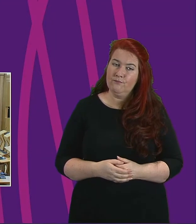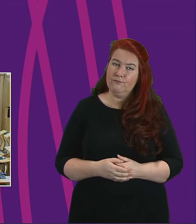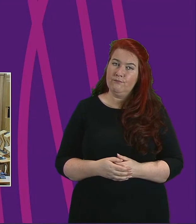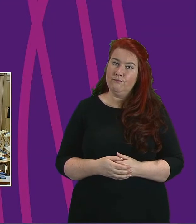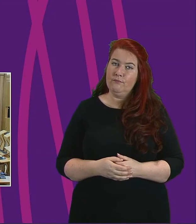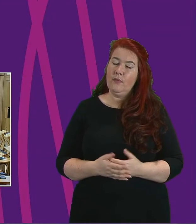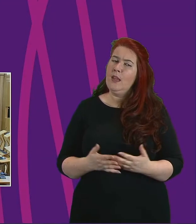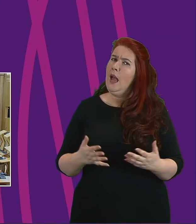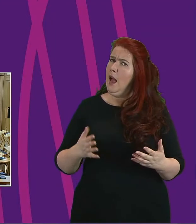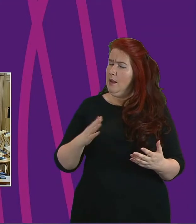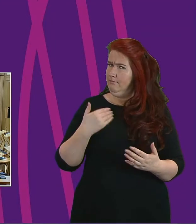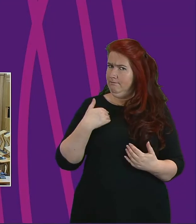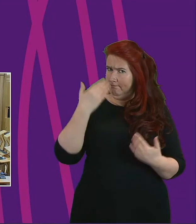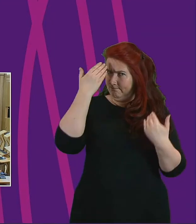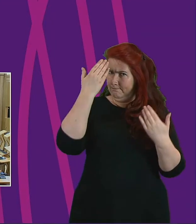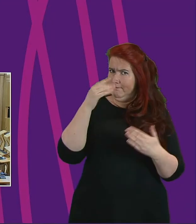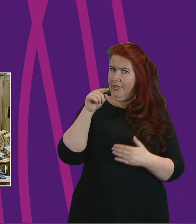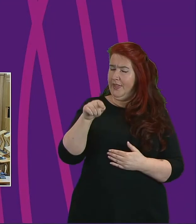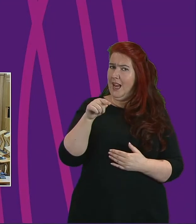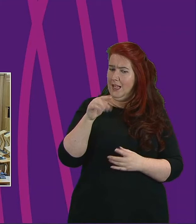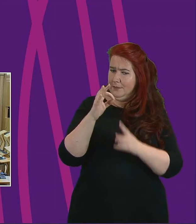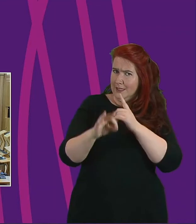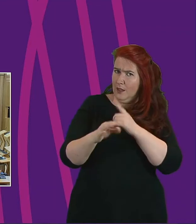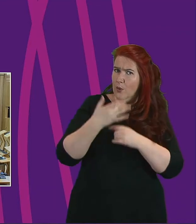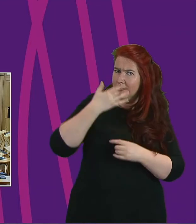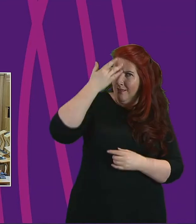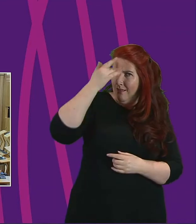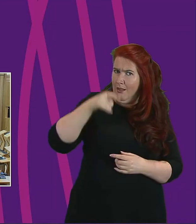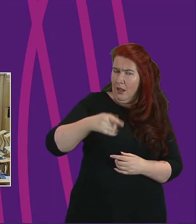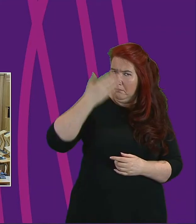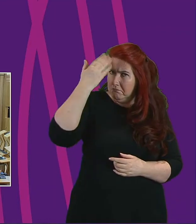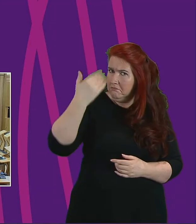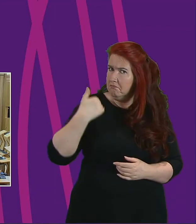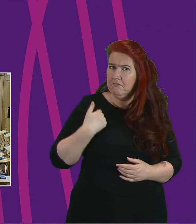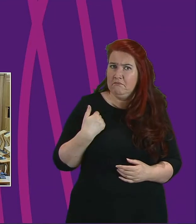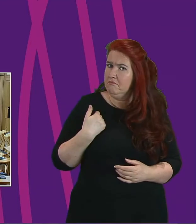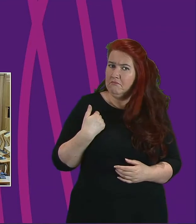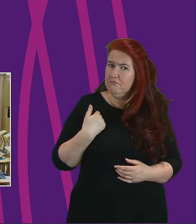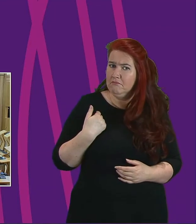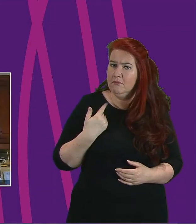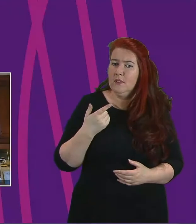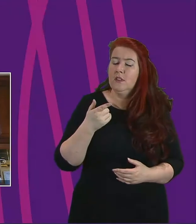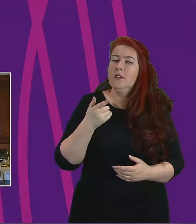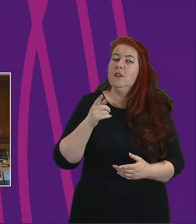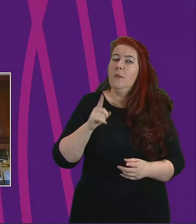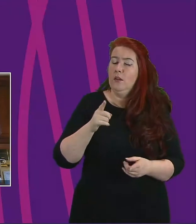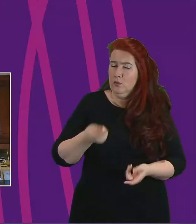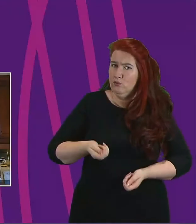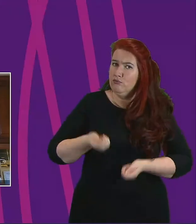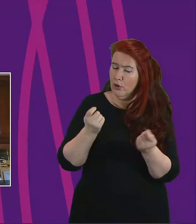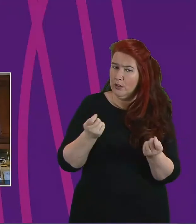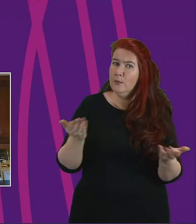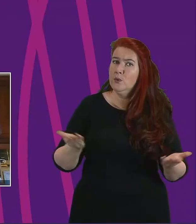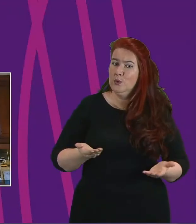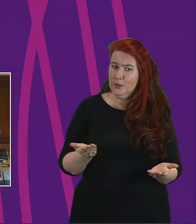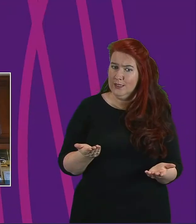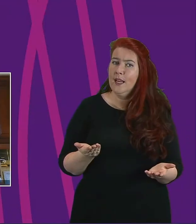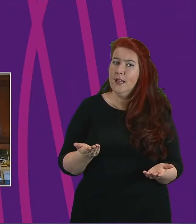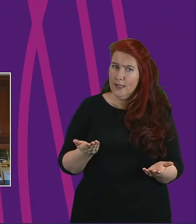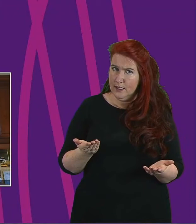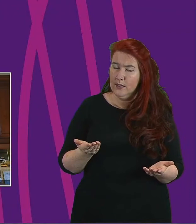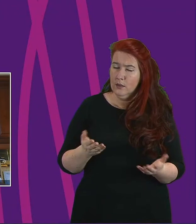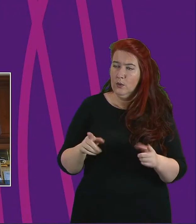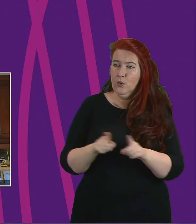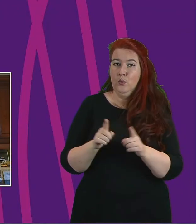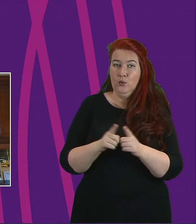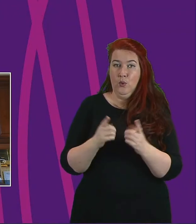Well, I'm not aware of this particular case, Presiding Officer. Christine Graham has drawn it to my attention and thereby to the